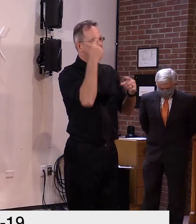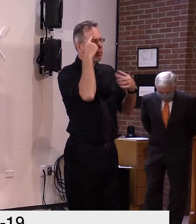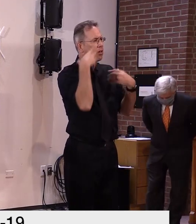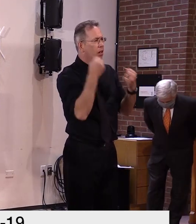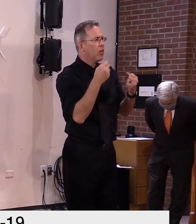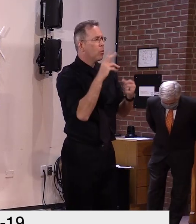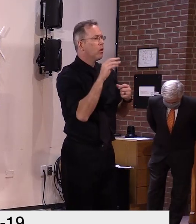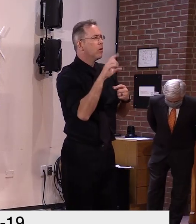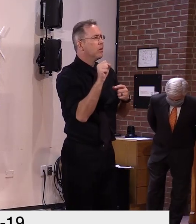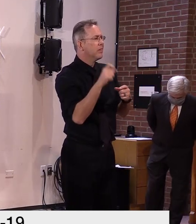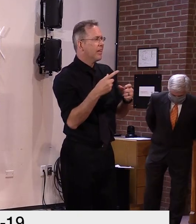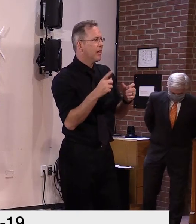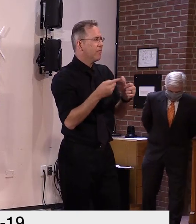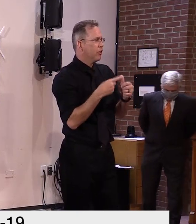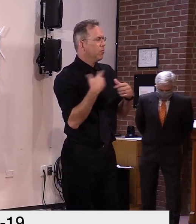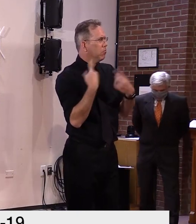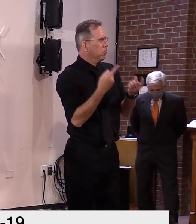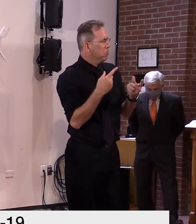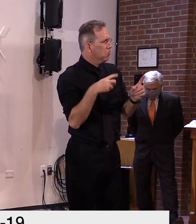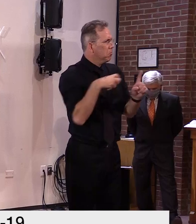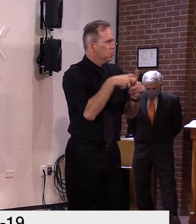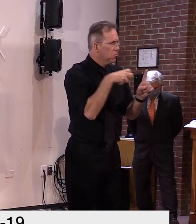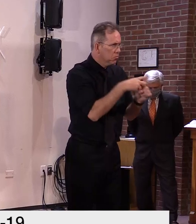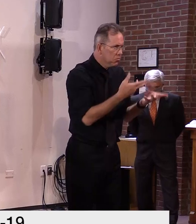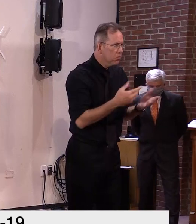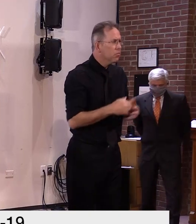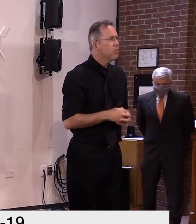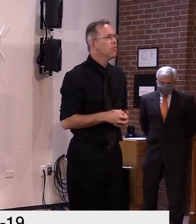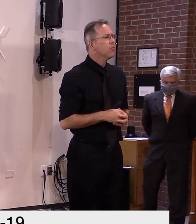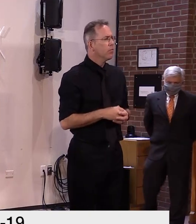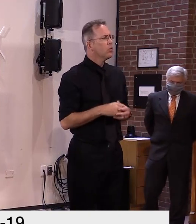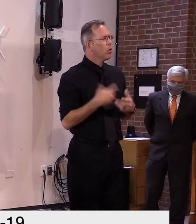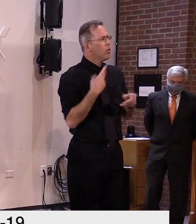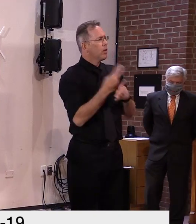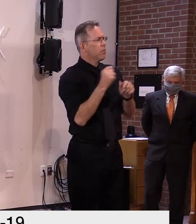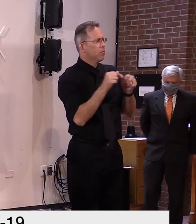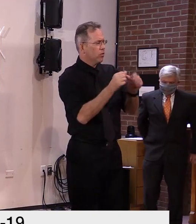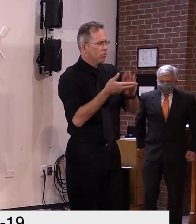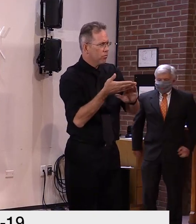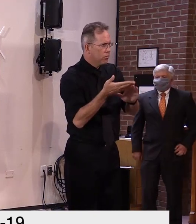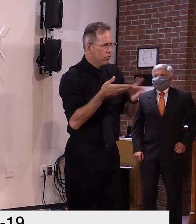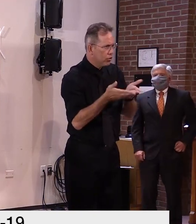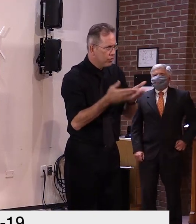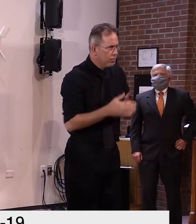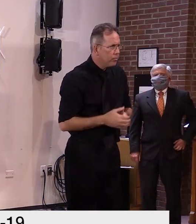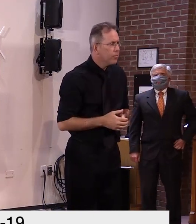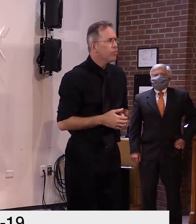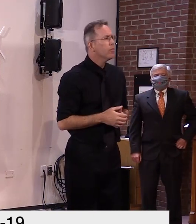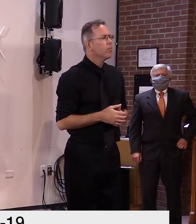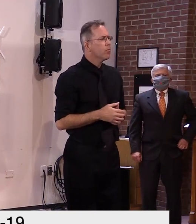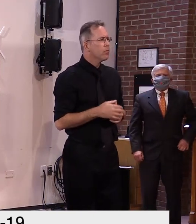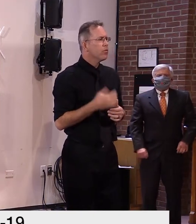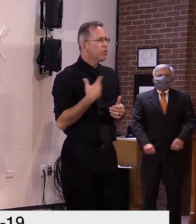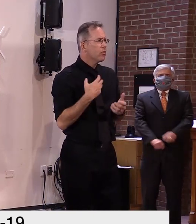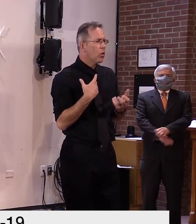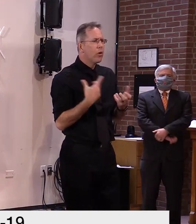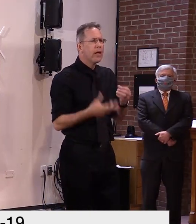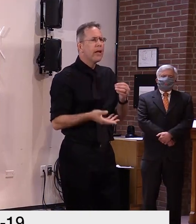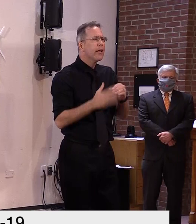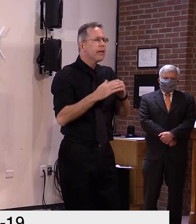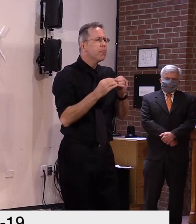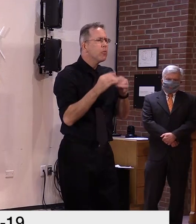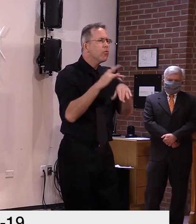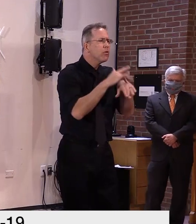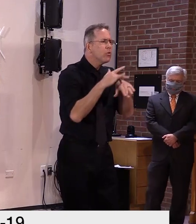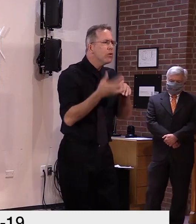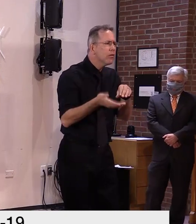years now. We're continuing to build out resources with member assistance teams and contracted